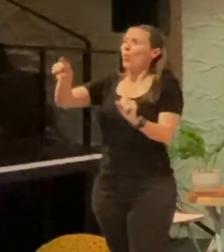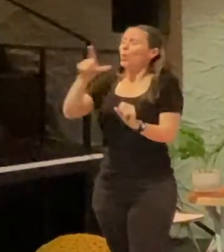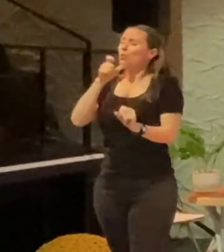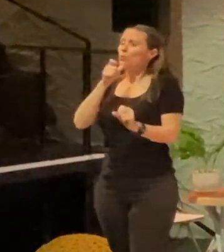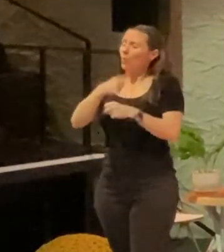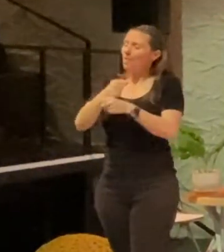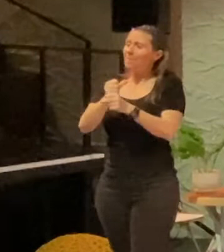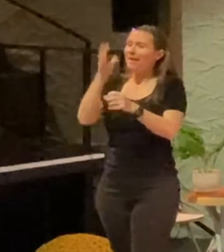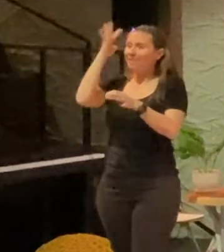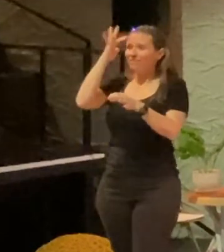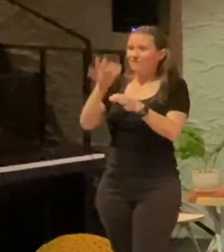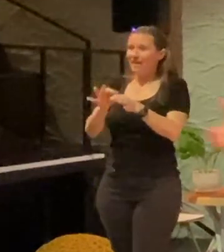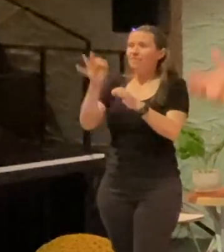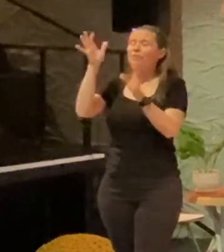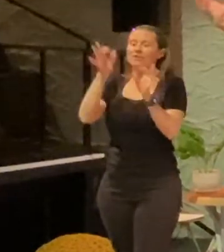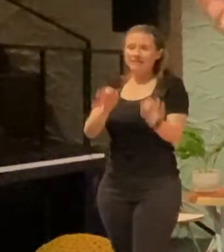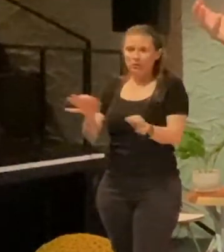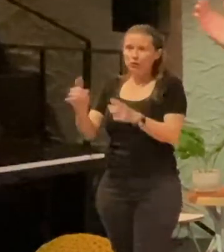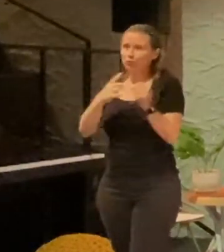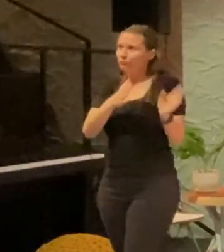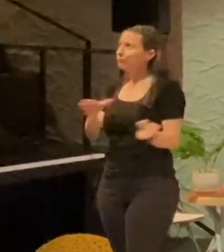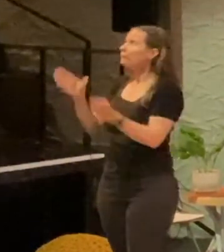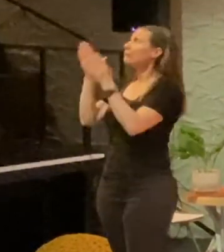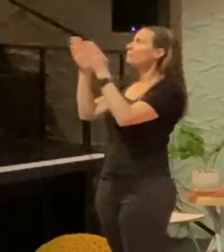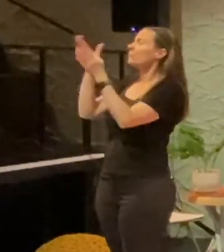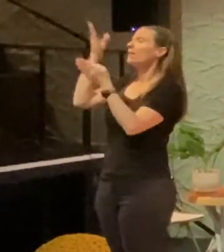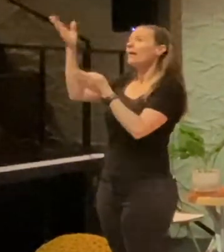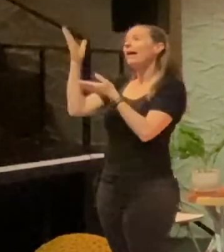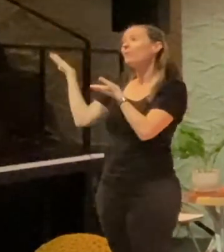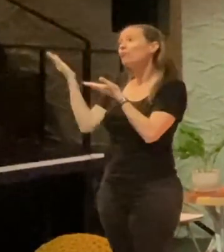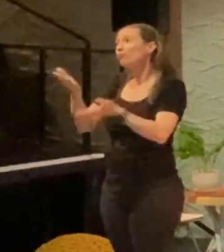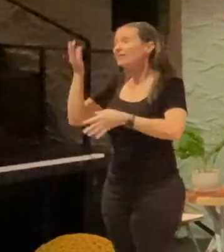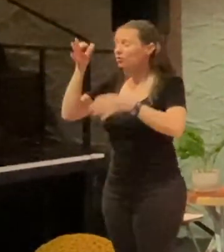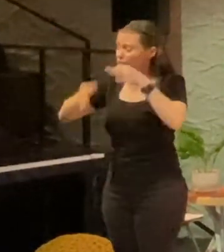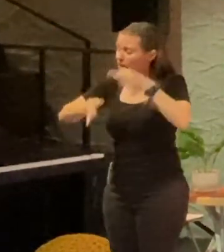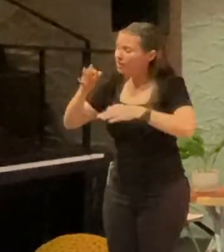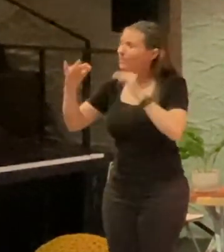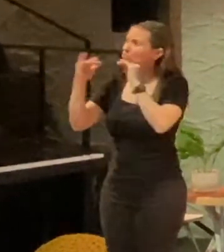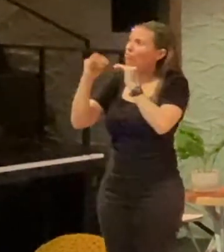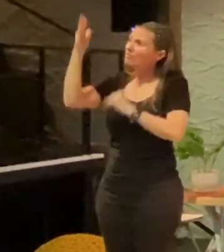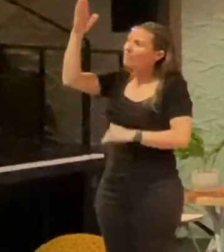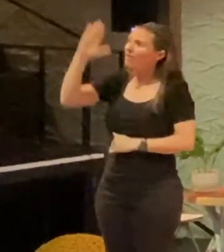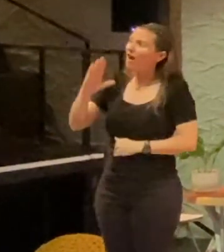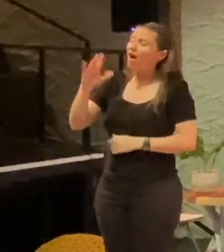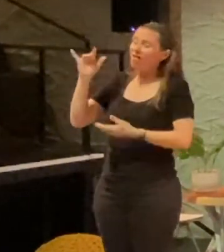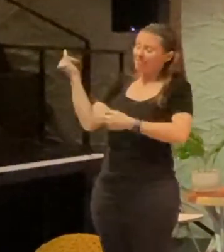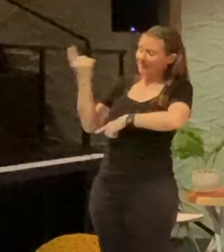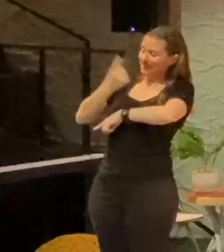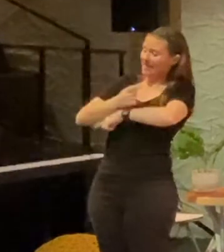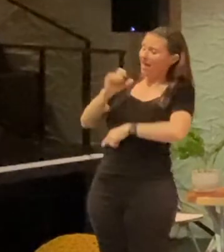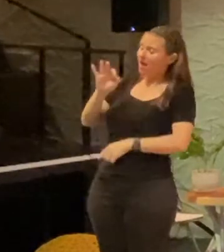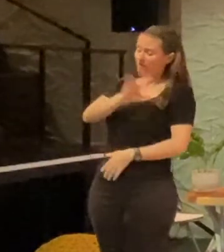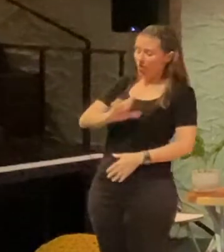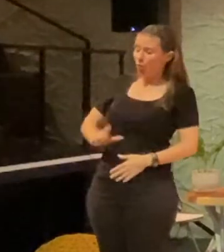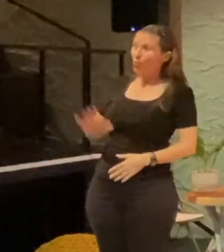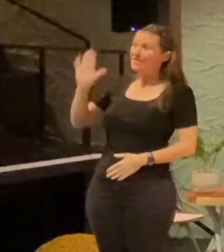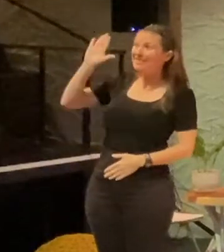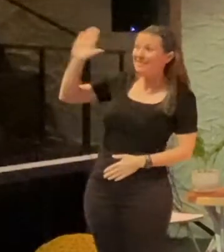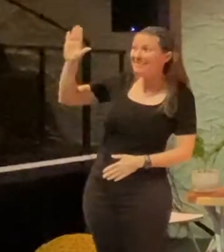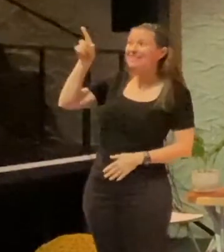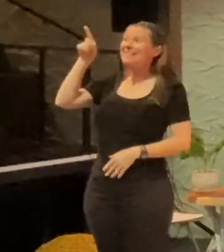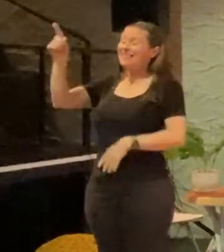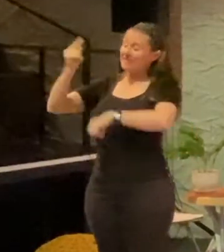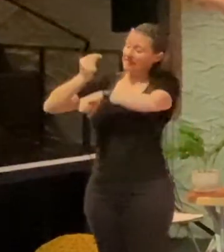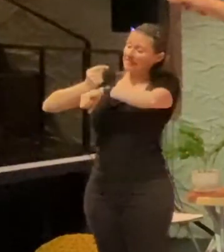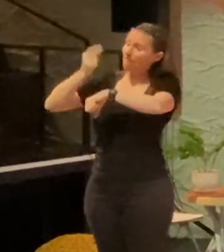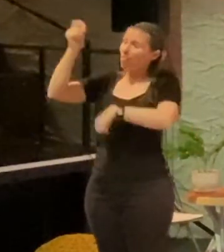make faithful decisions to turn to him. He brings the judgment and justice of God, and the day of the Lord is his. He is the